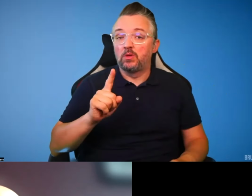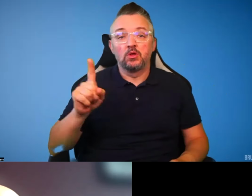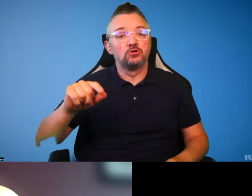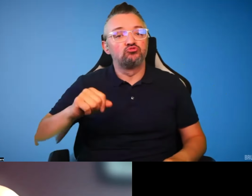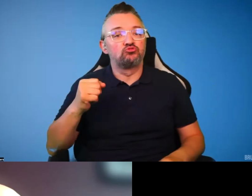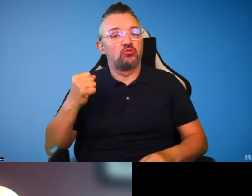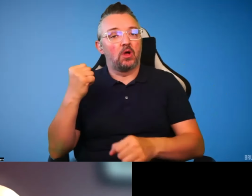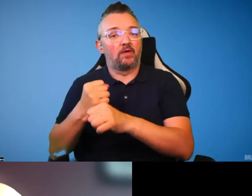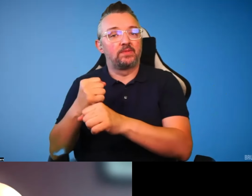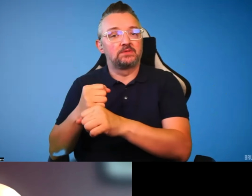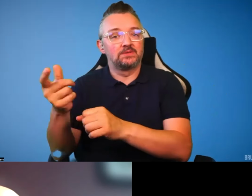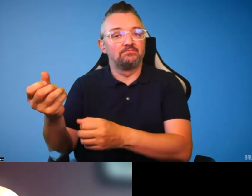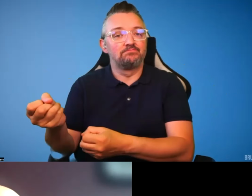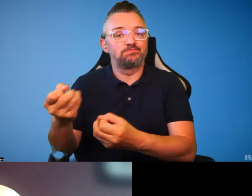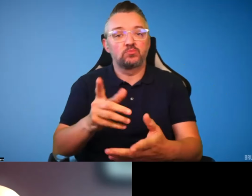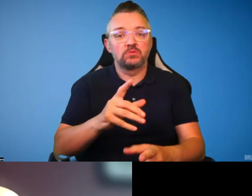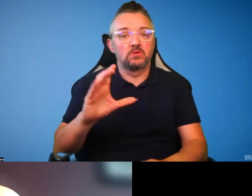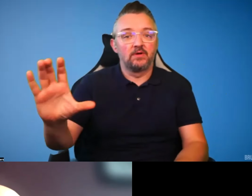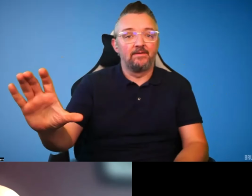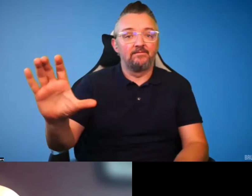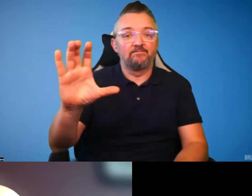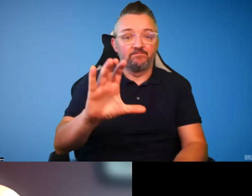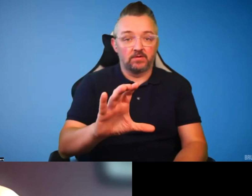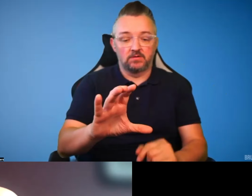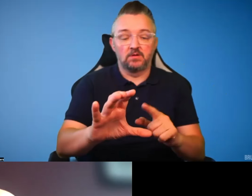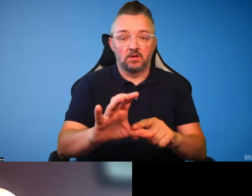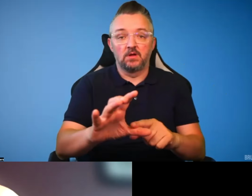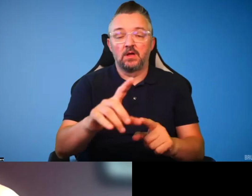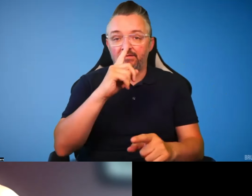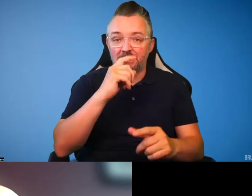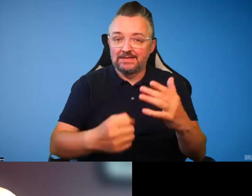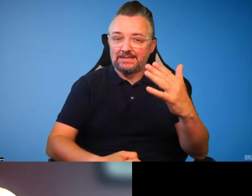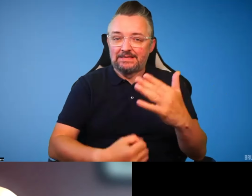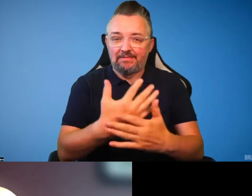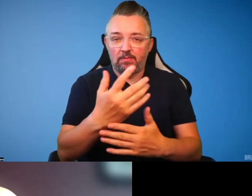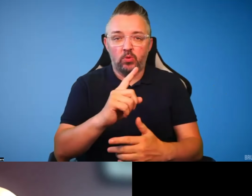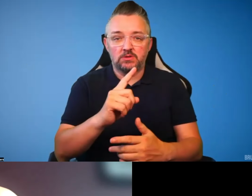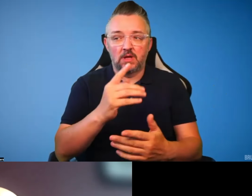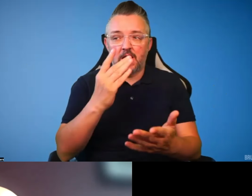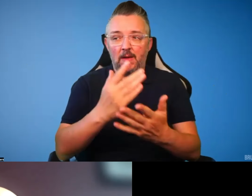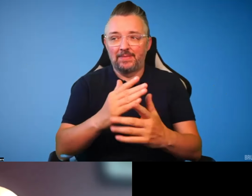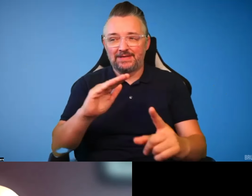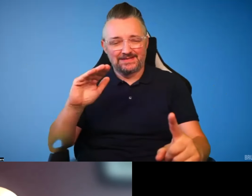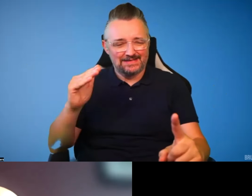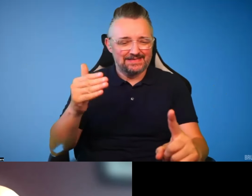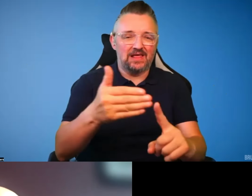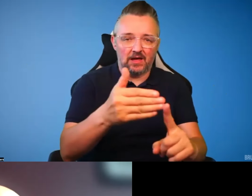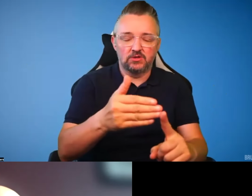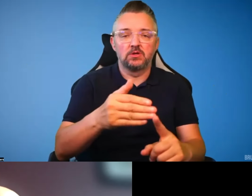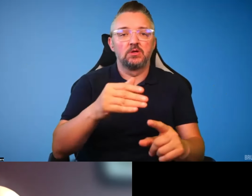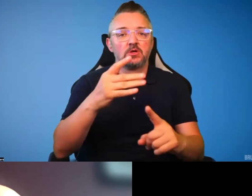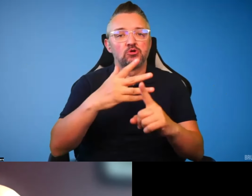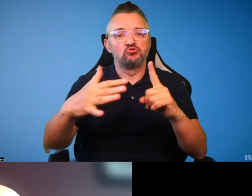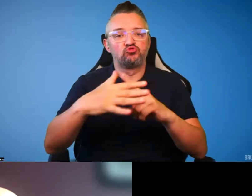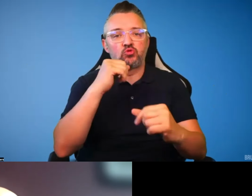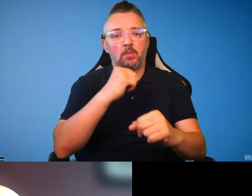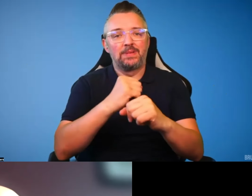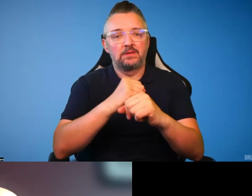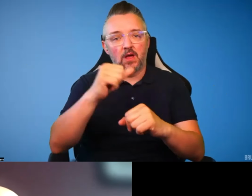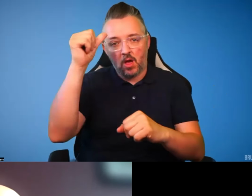has now provided funding to develop a very targeted social media awareness raising